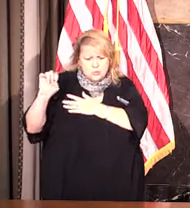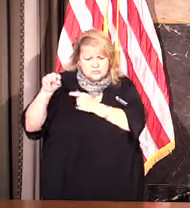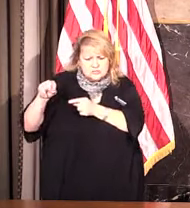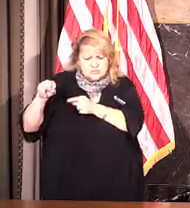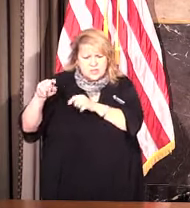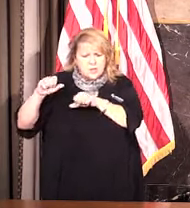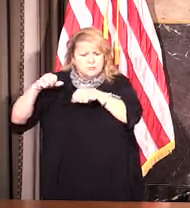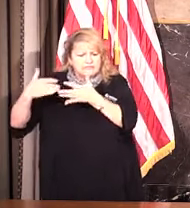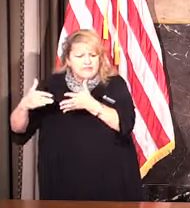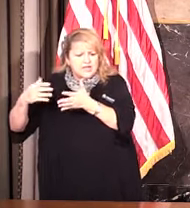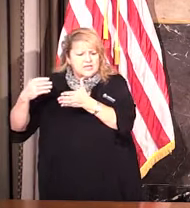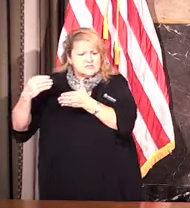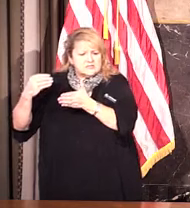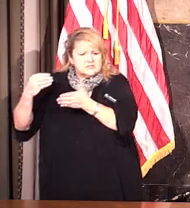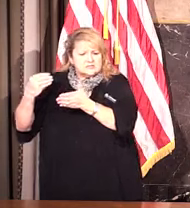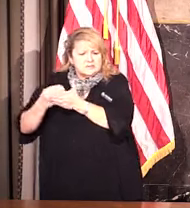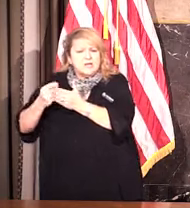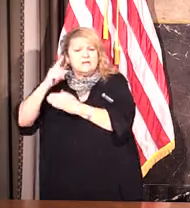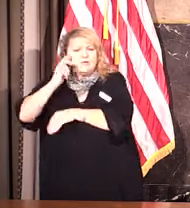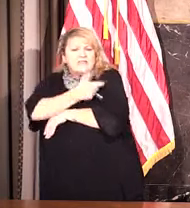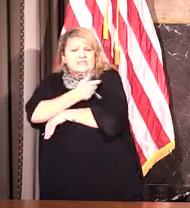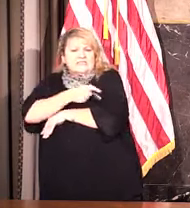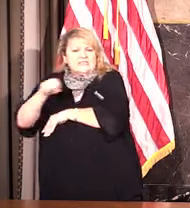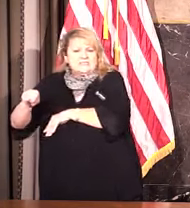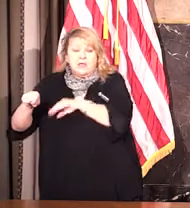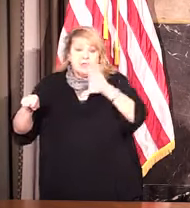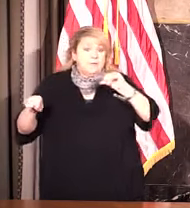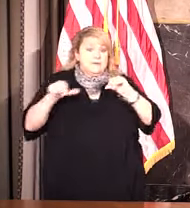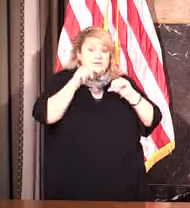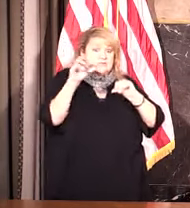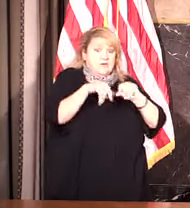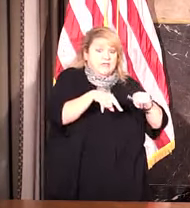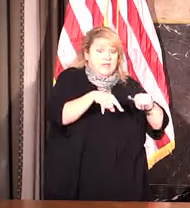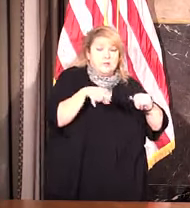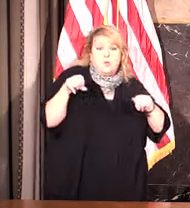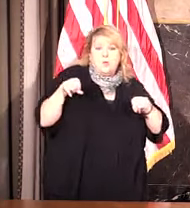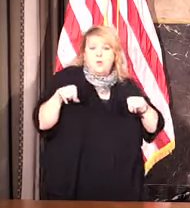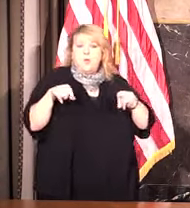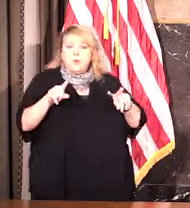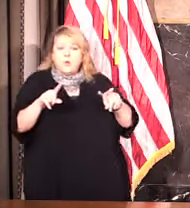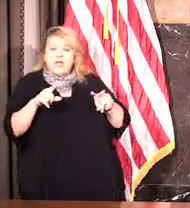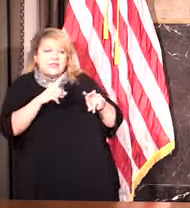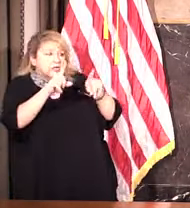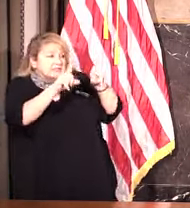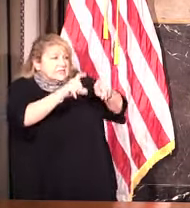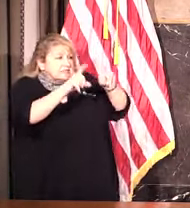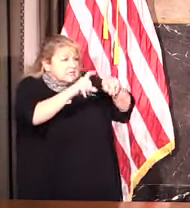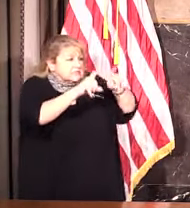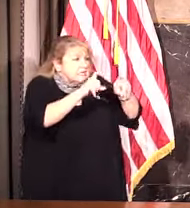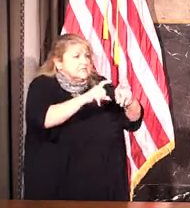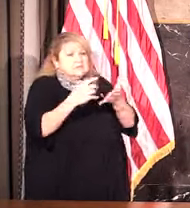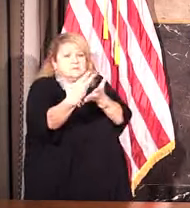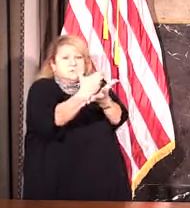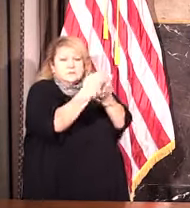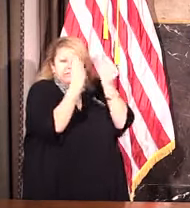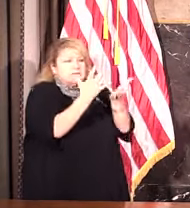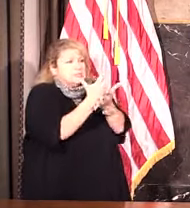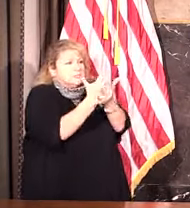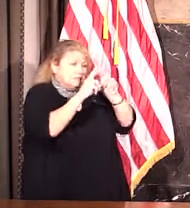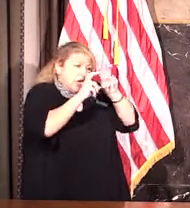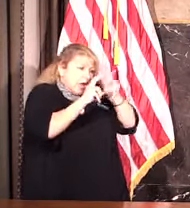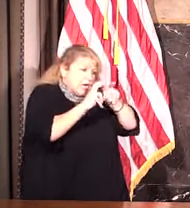before. But that's the difference here. And so while these things were undergoing their trials and the data was being accumulated and